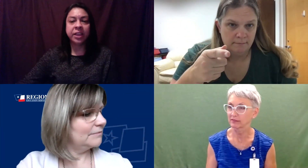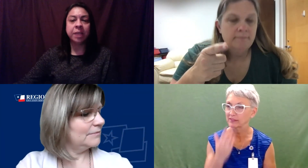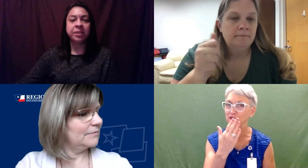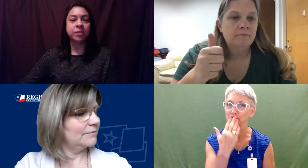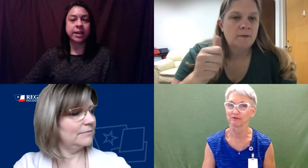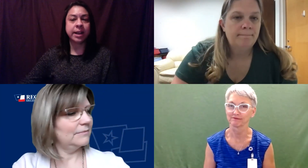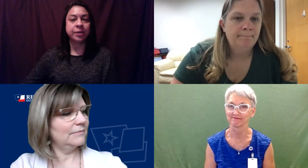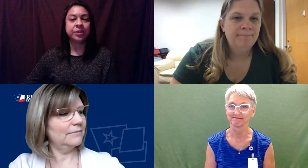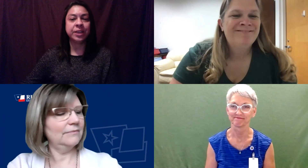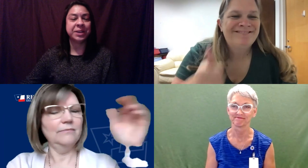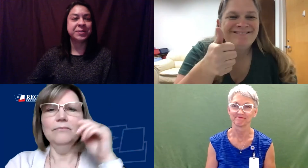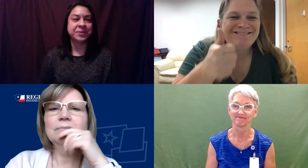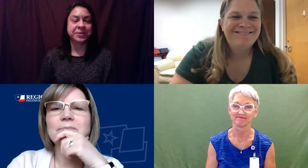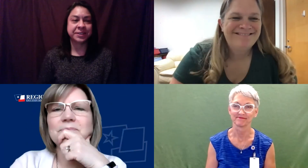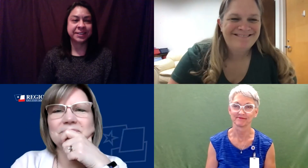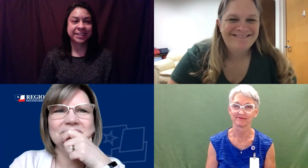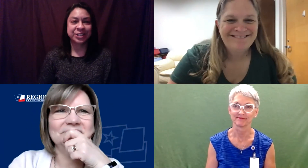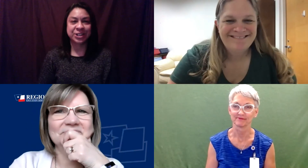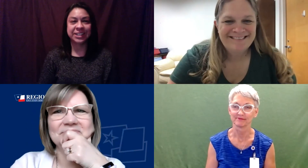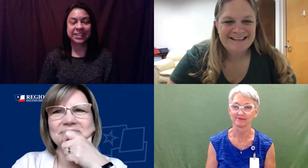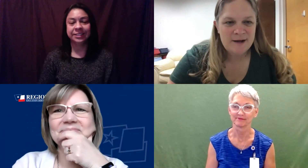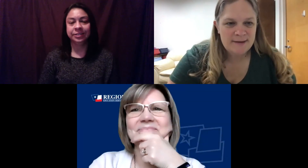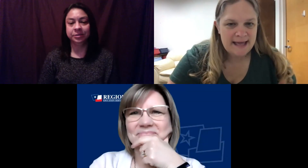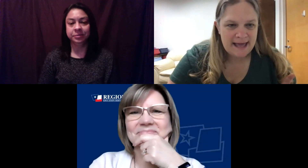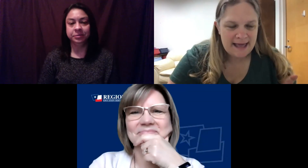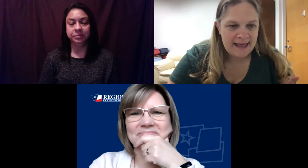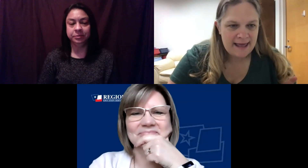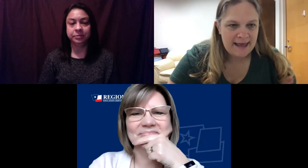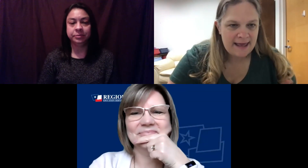Yeah, I think I'm there right now. Thank you. Sure.